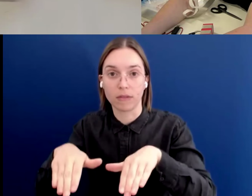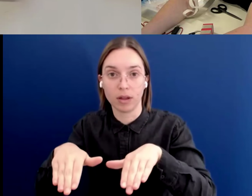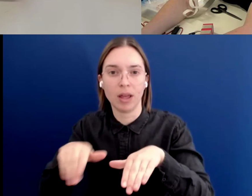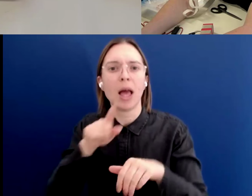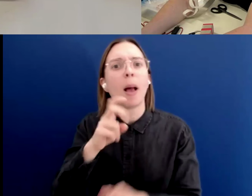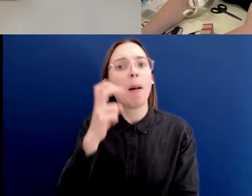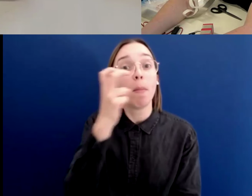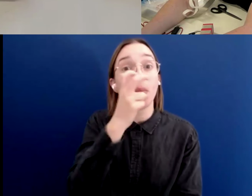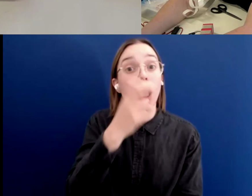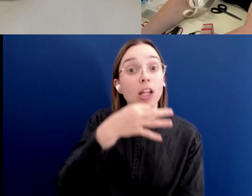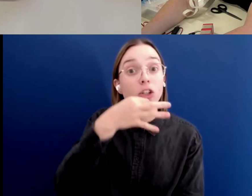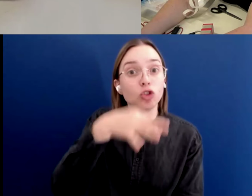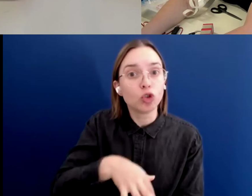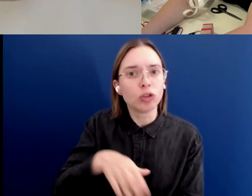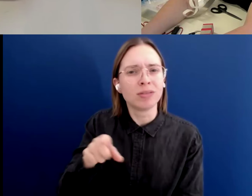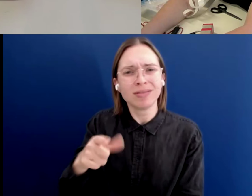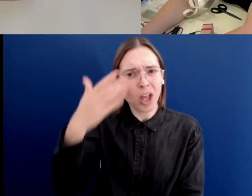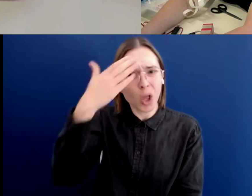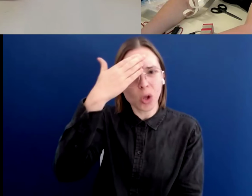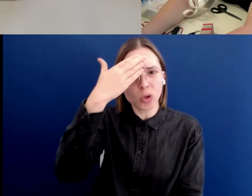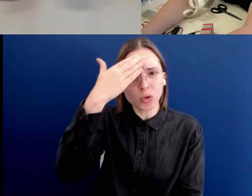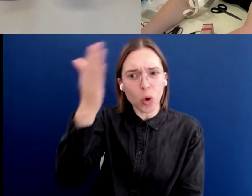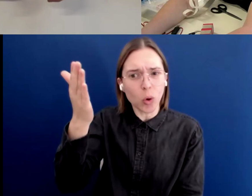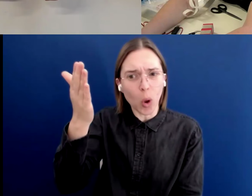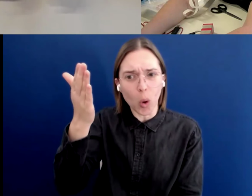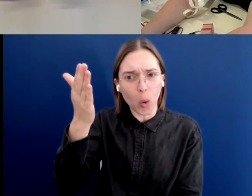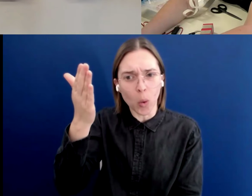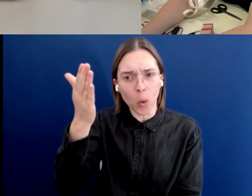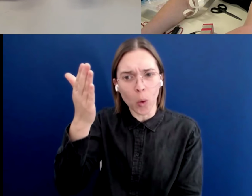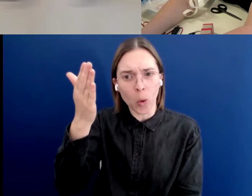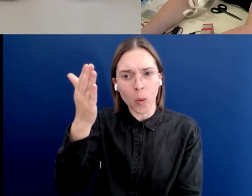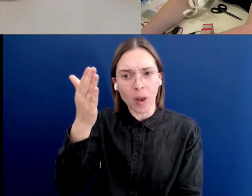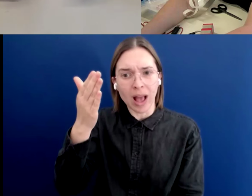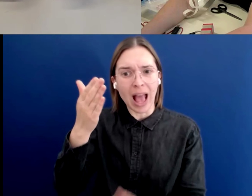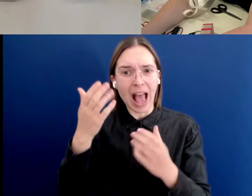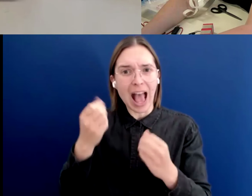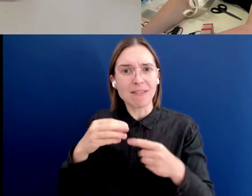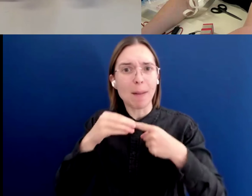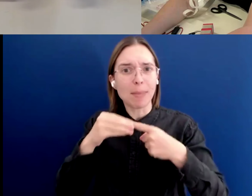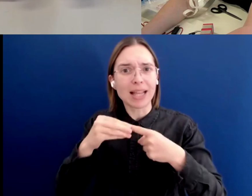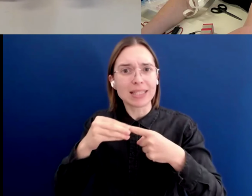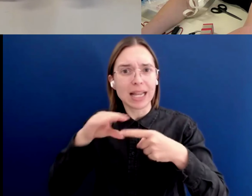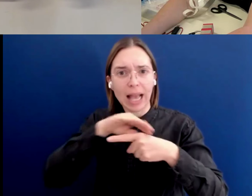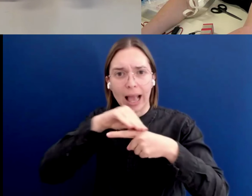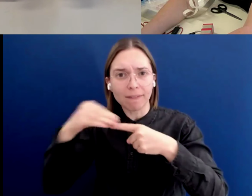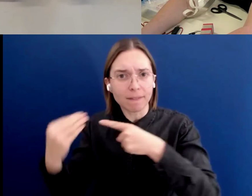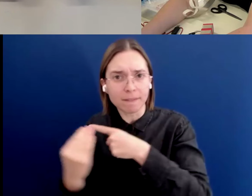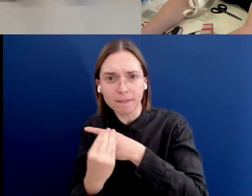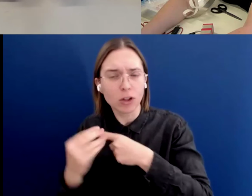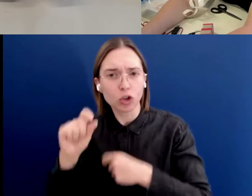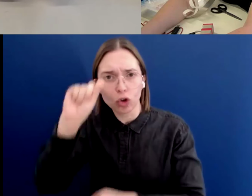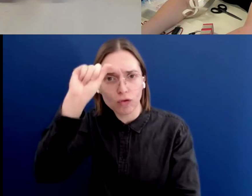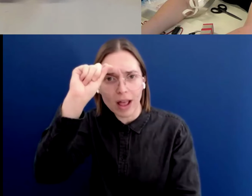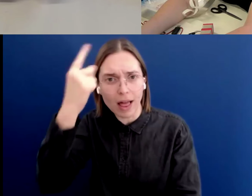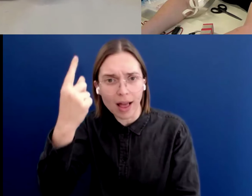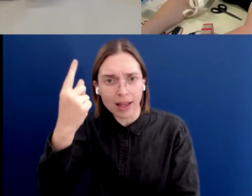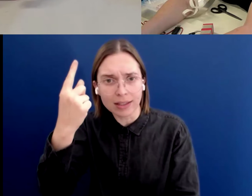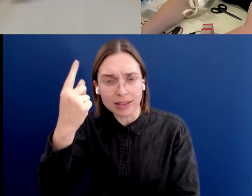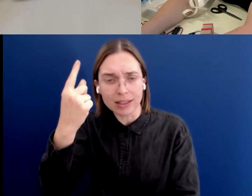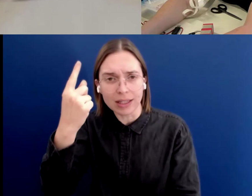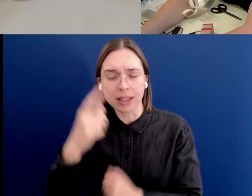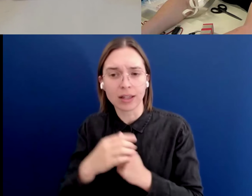actually see that the wire is coated in plastic and it's only the end that's conductive. So you actually